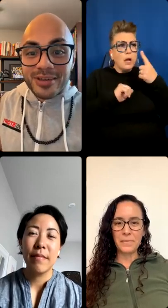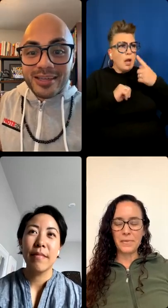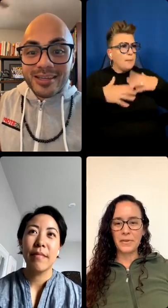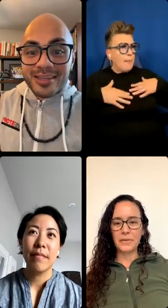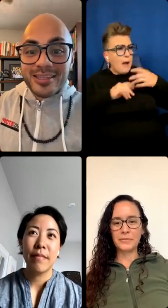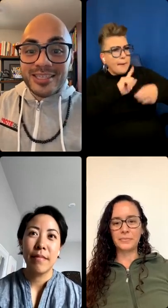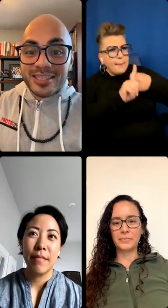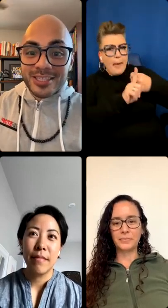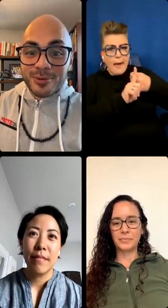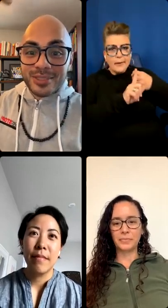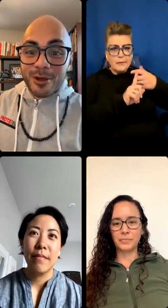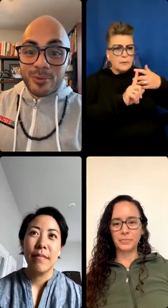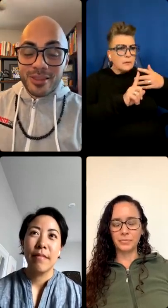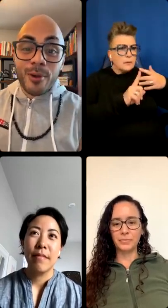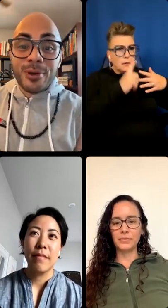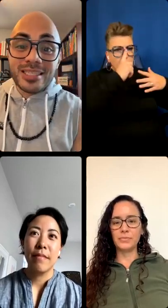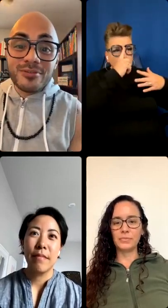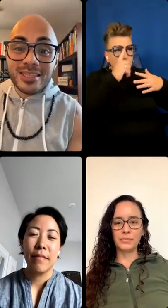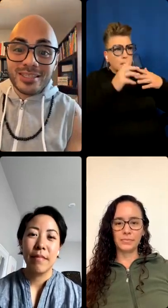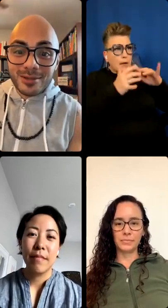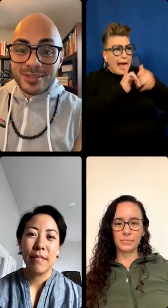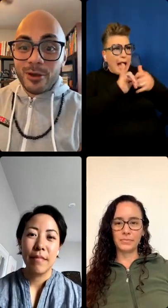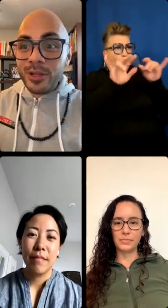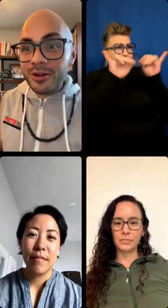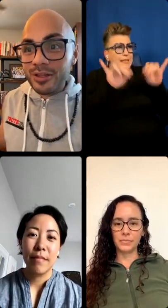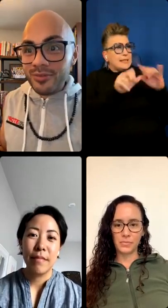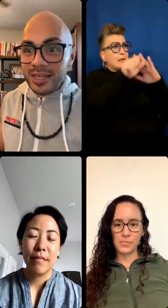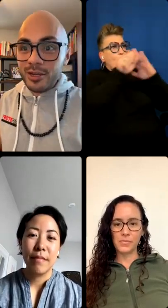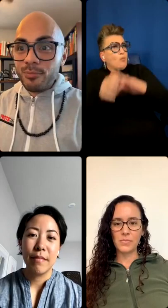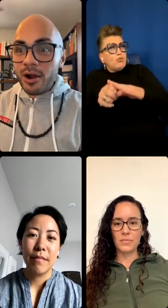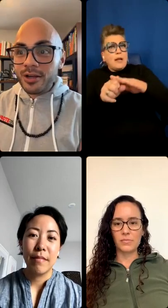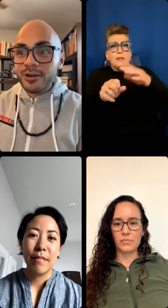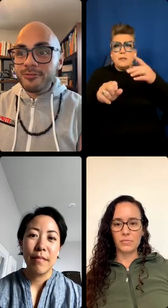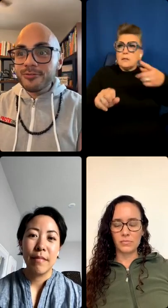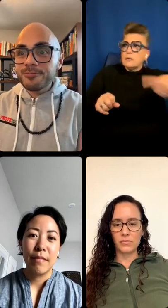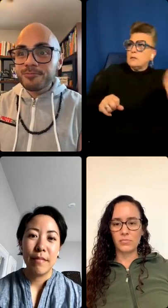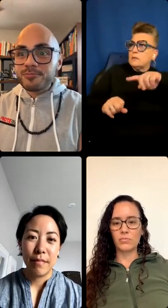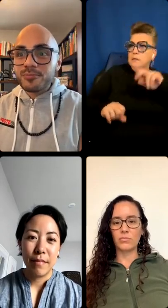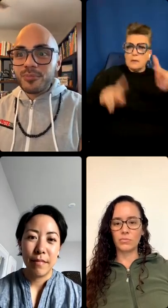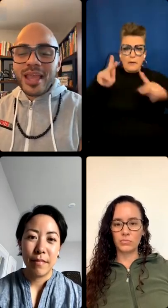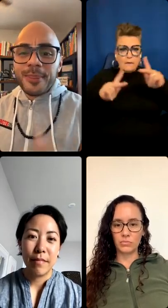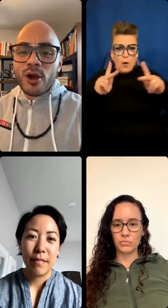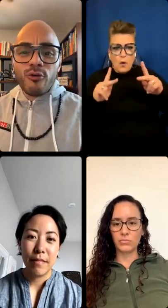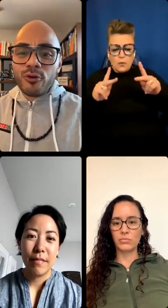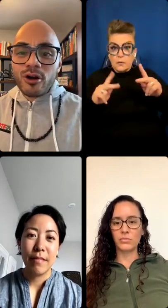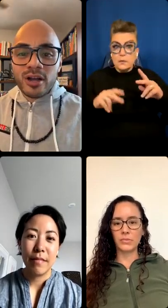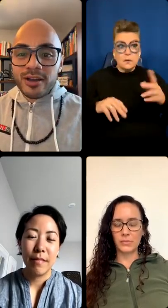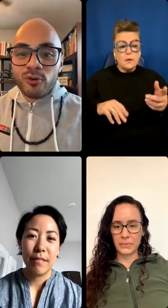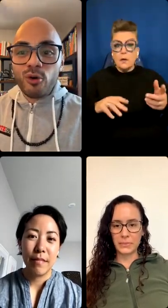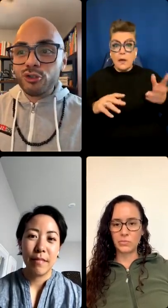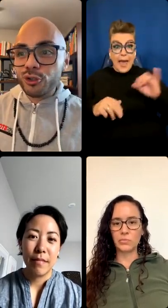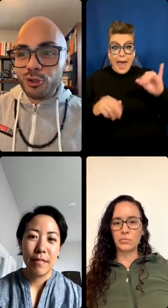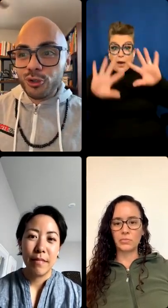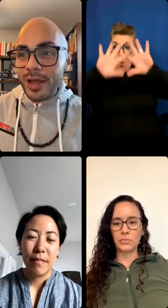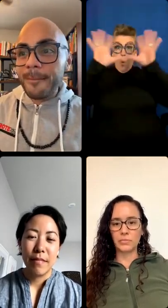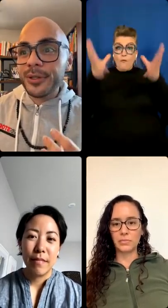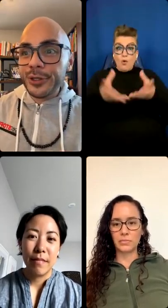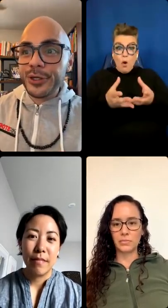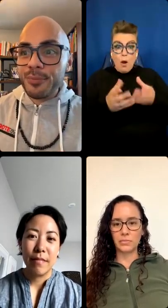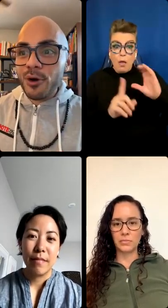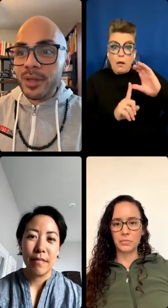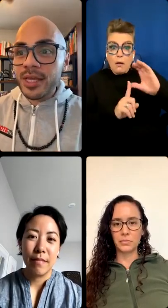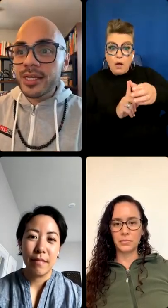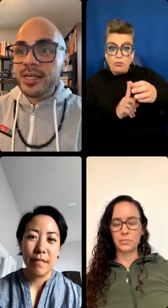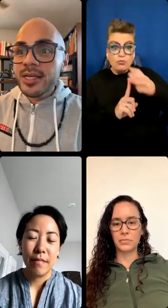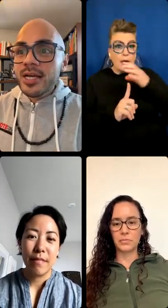of the systems the oppressive systems that we are living in and part of, and the overall kind of cultural and